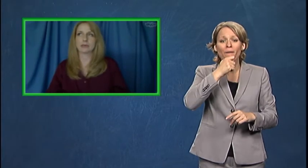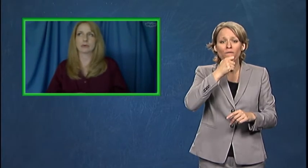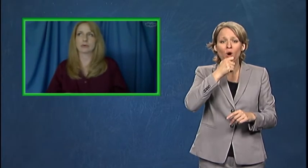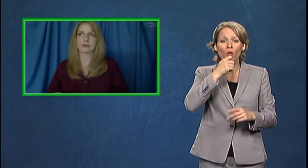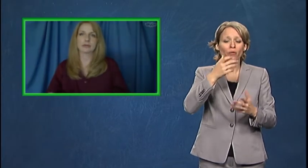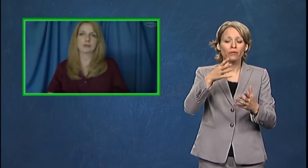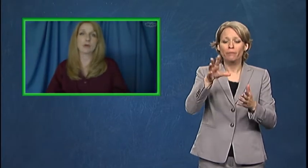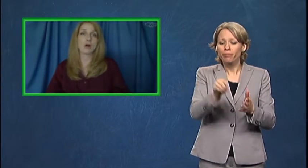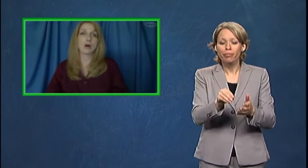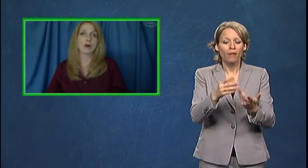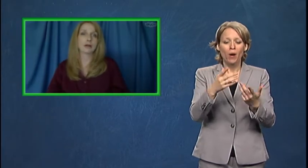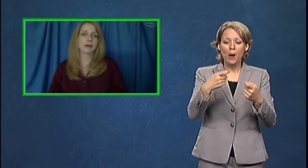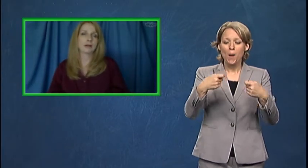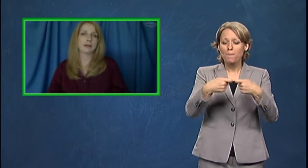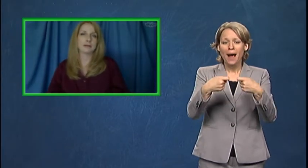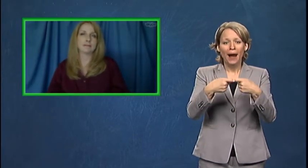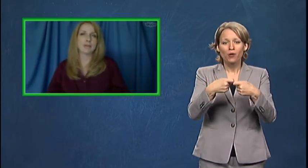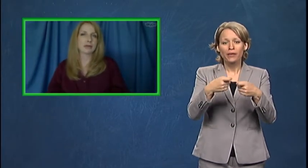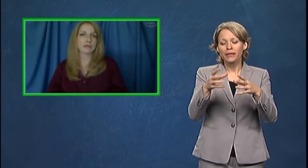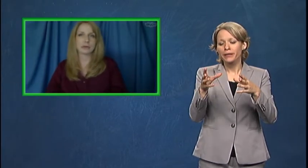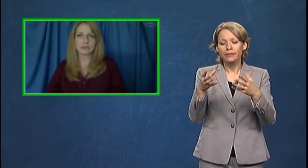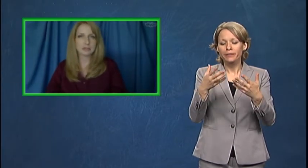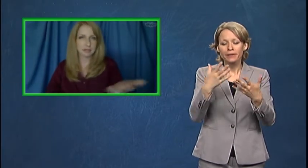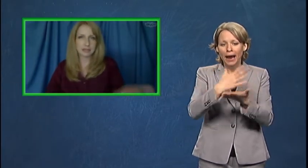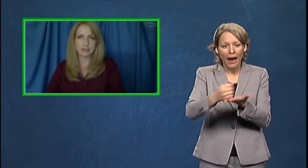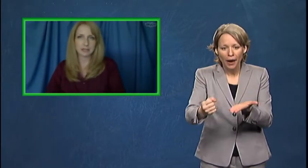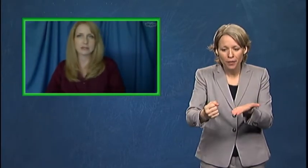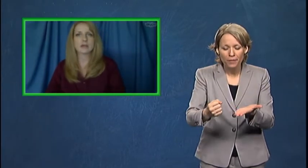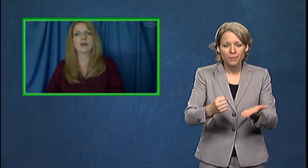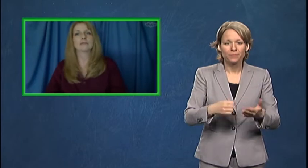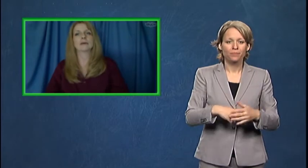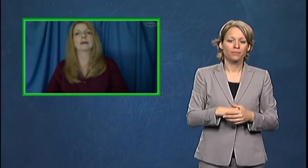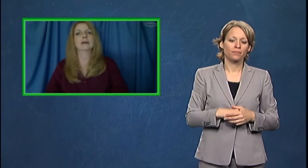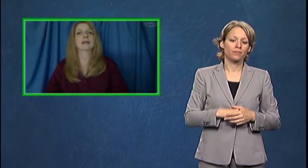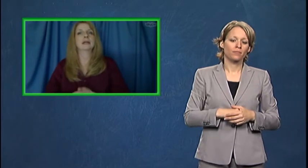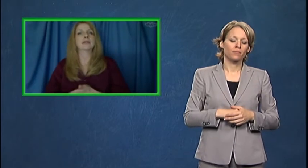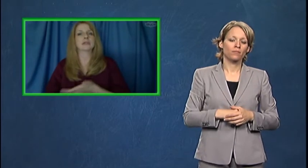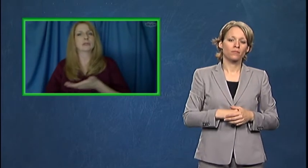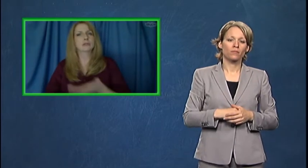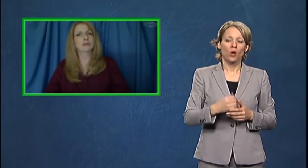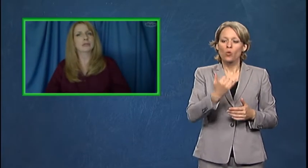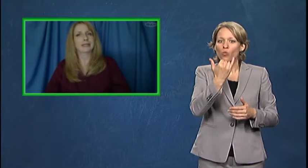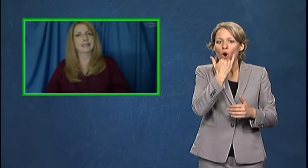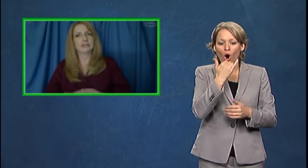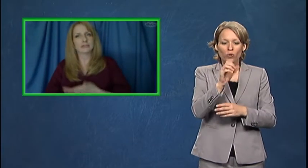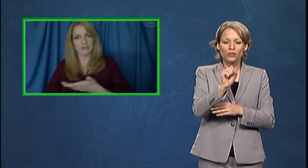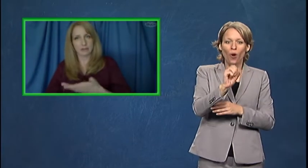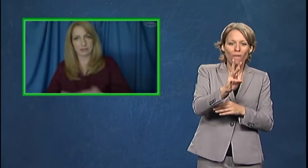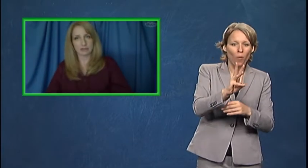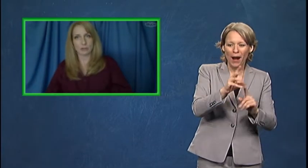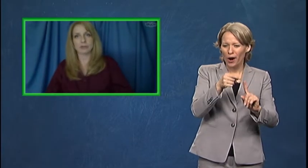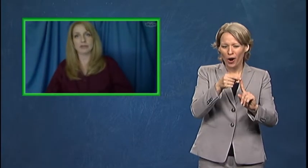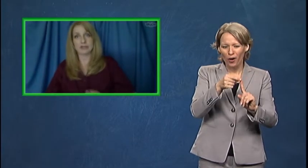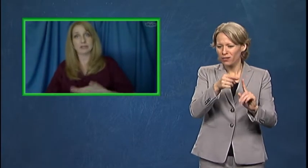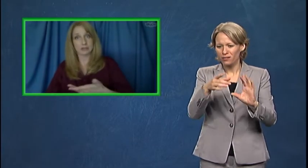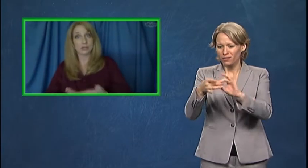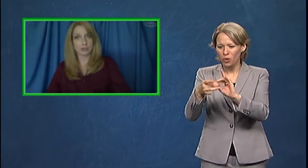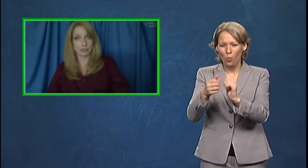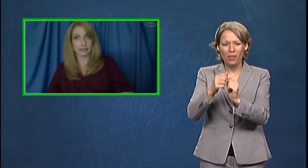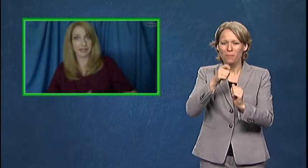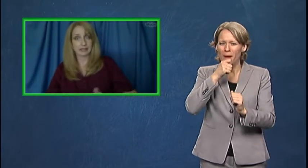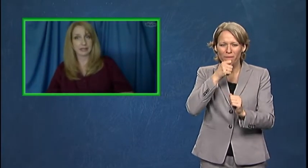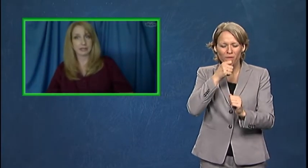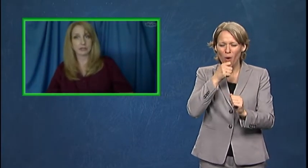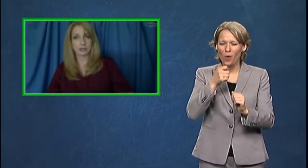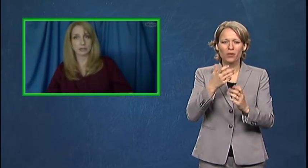dies, or the wrong microphone is selected in the software. The student needs to feel comfortable, if the institution